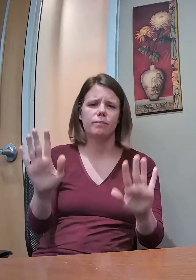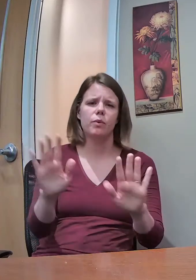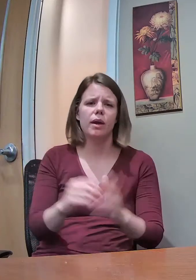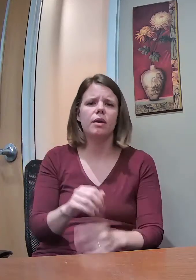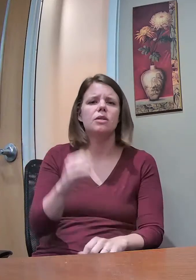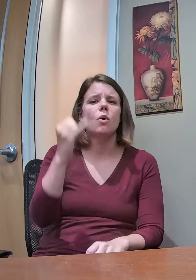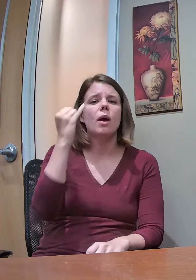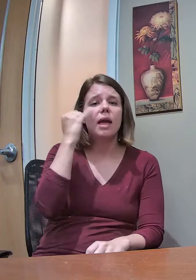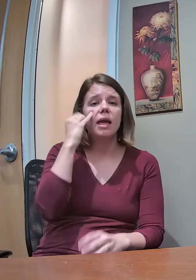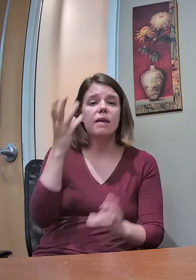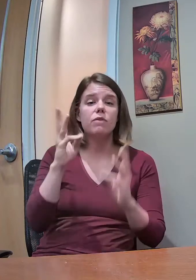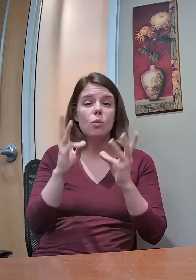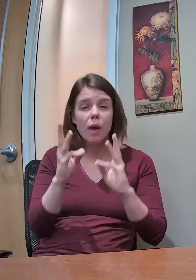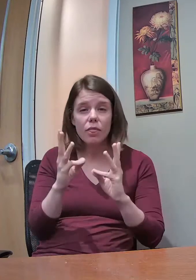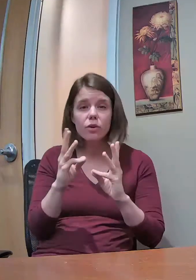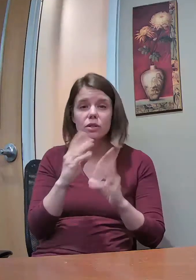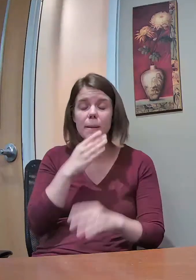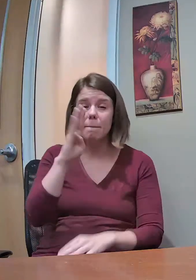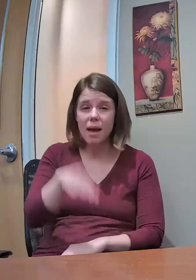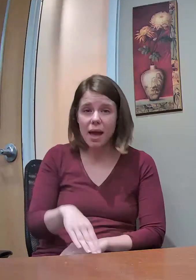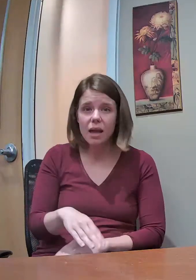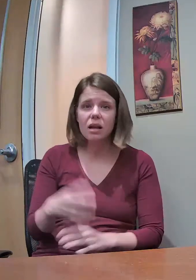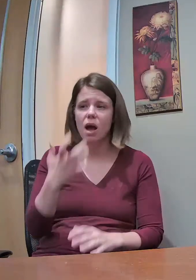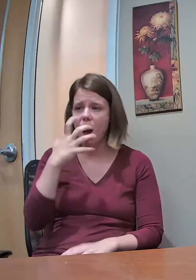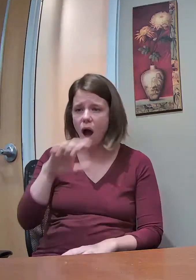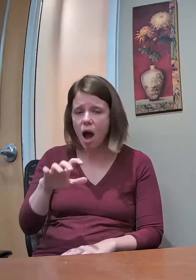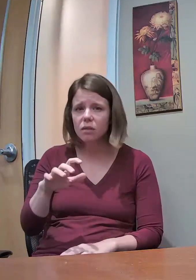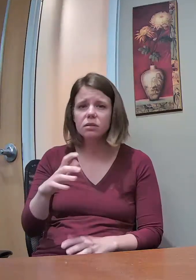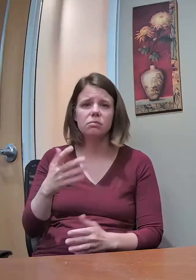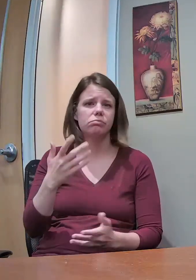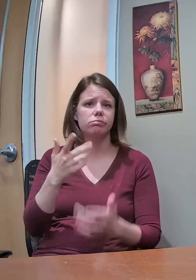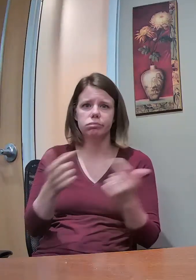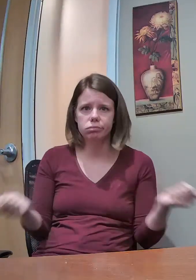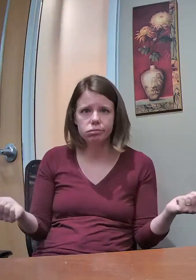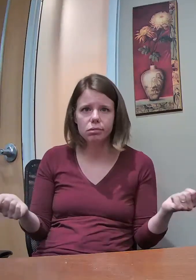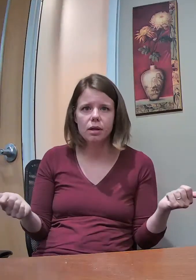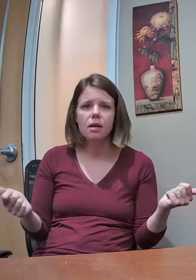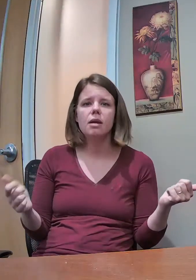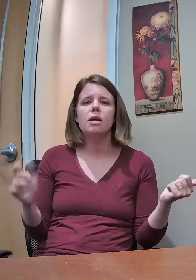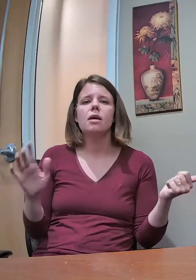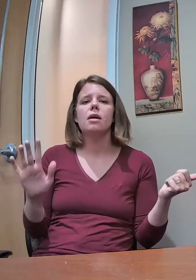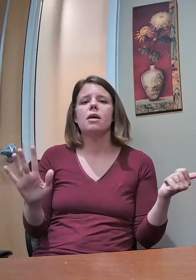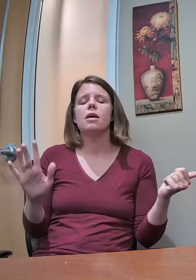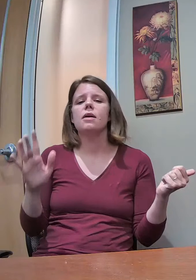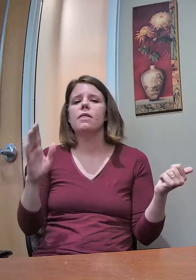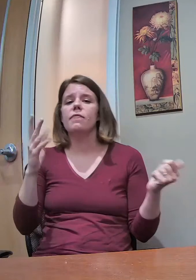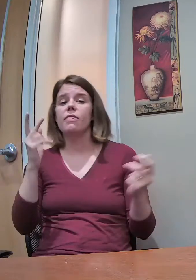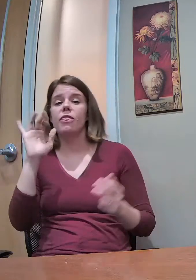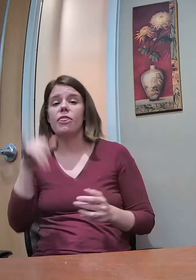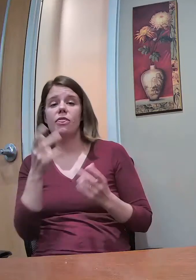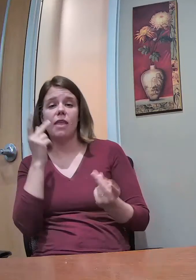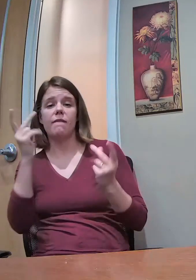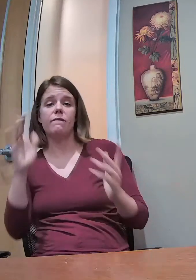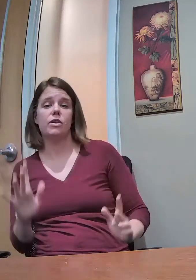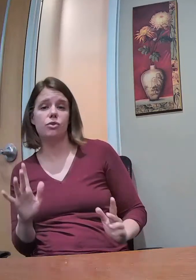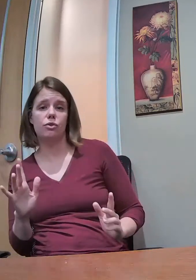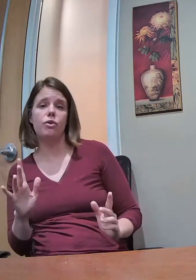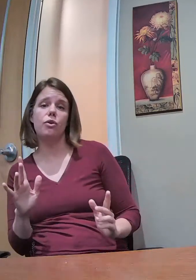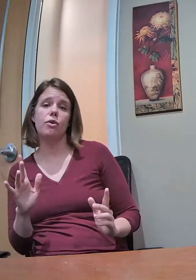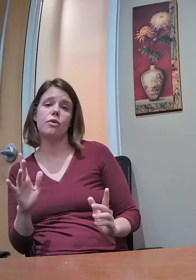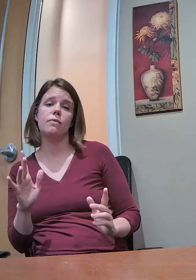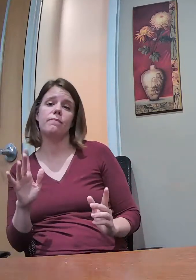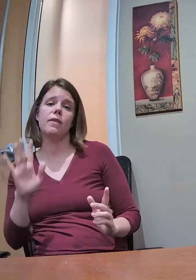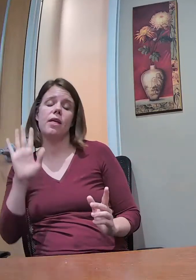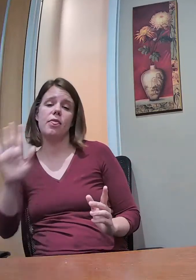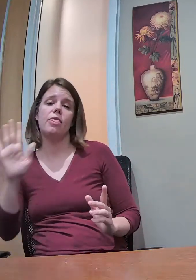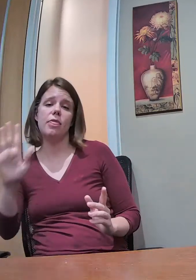allowing. If a portion of the home is in outbreak, the residents who are unable